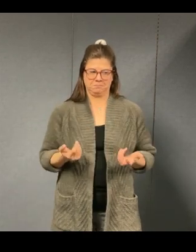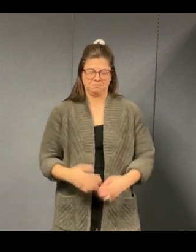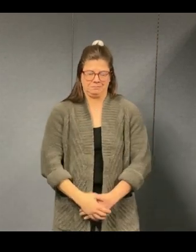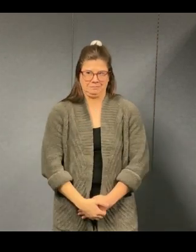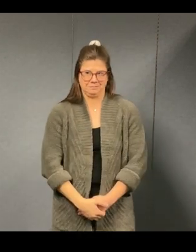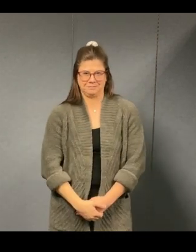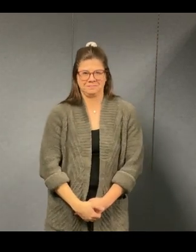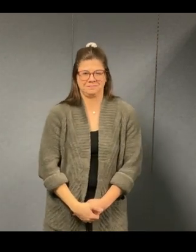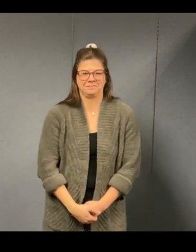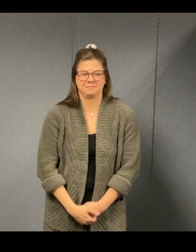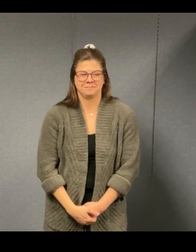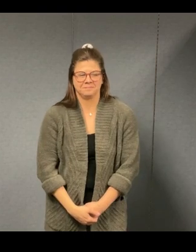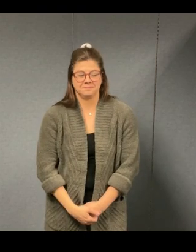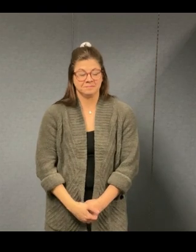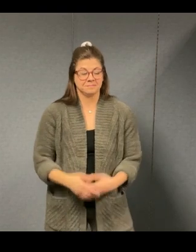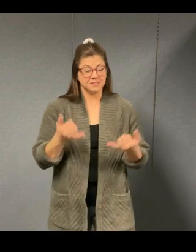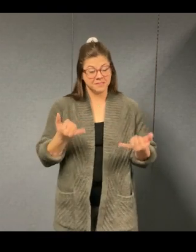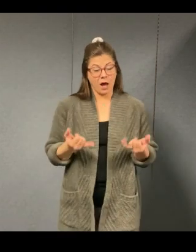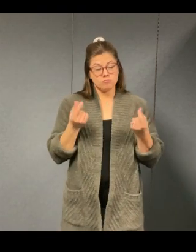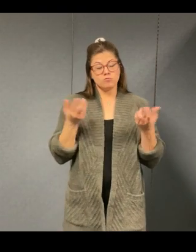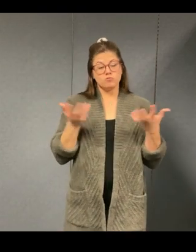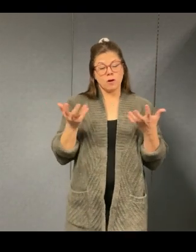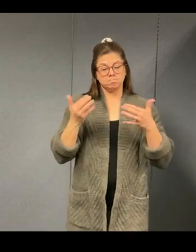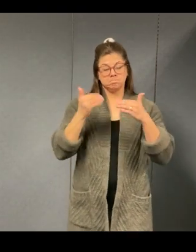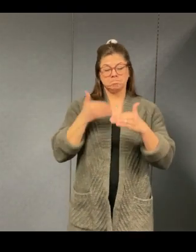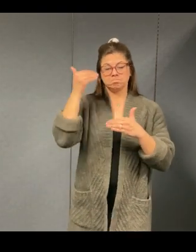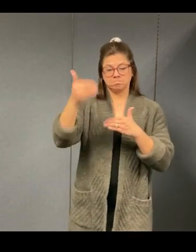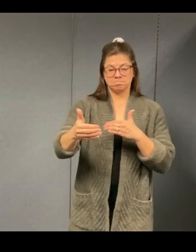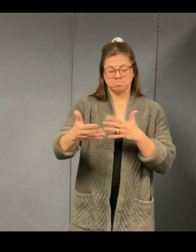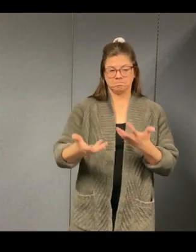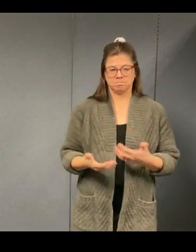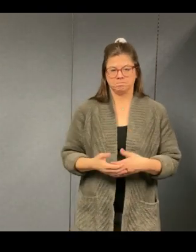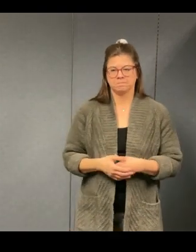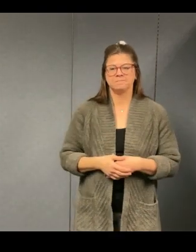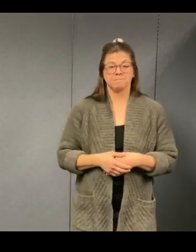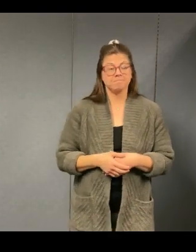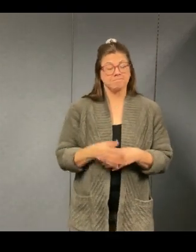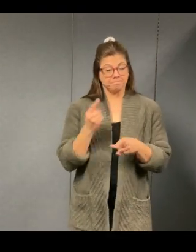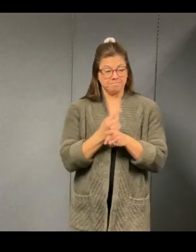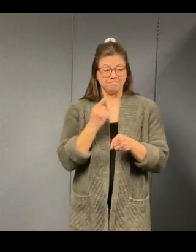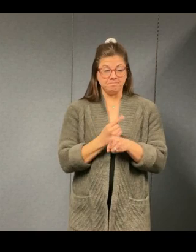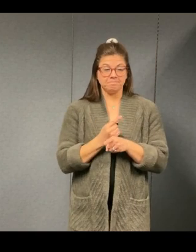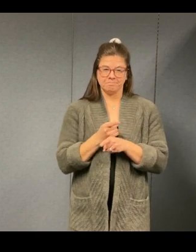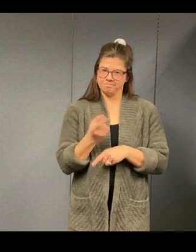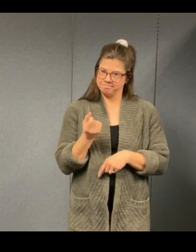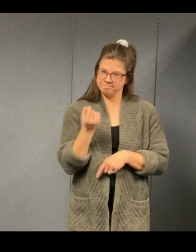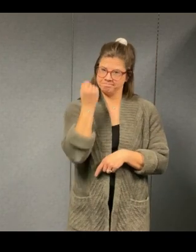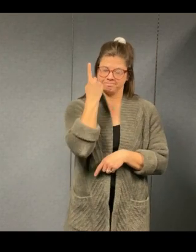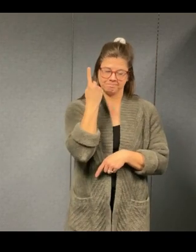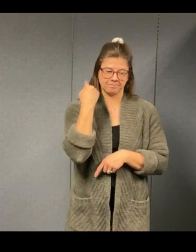Now, what do we need to do next? That's right, you got it. We need to